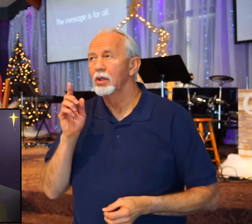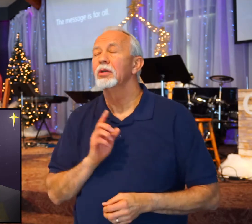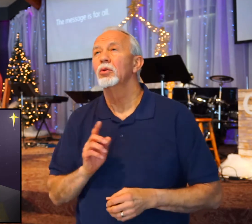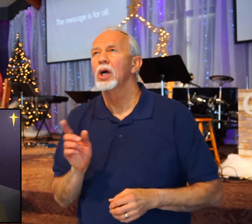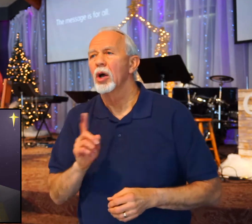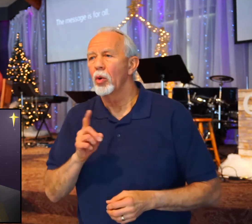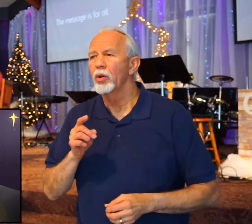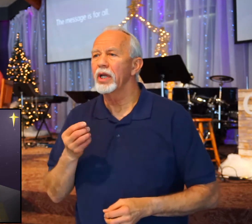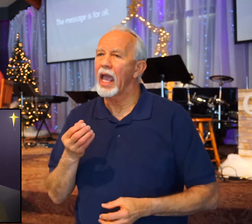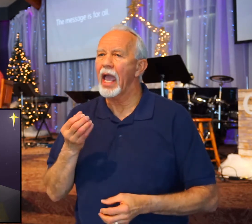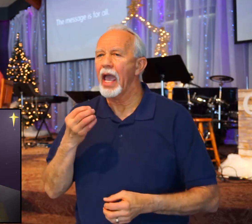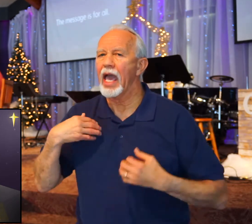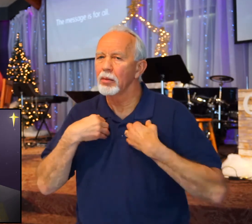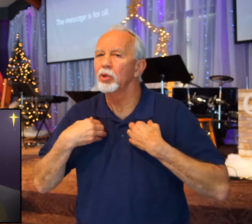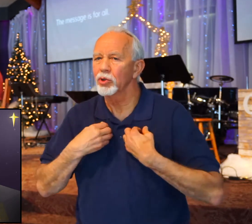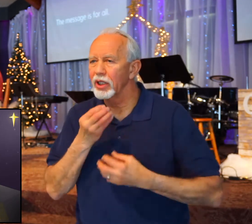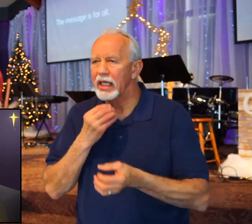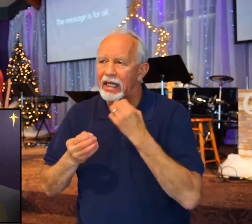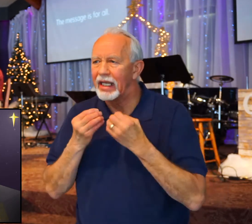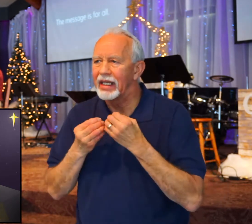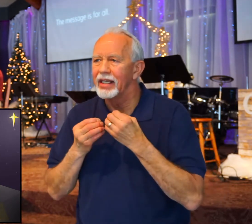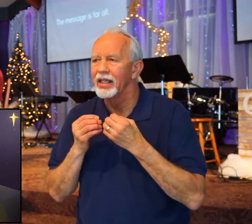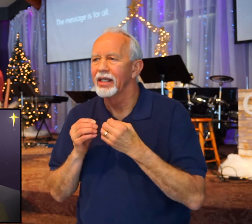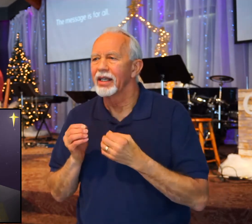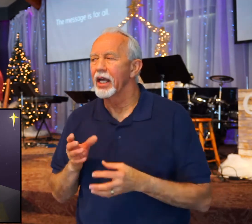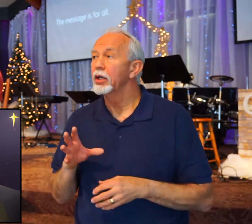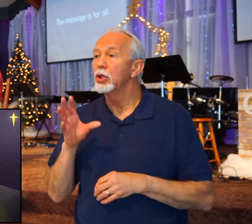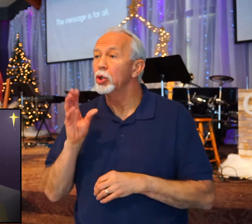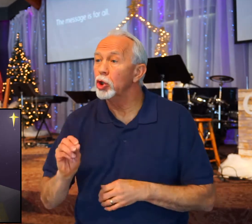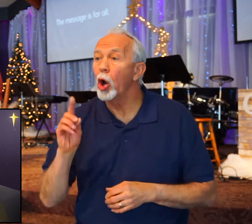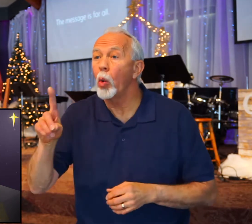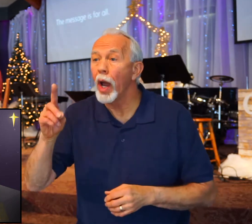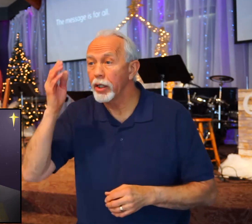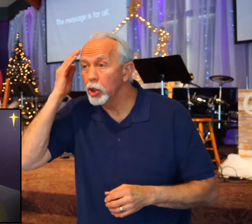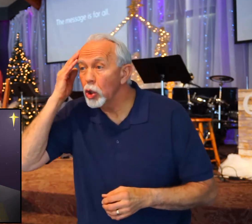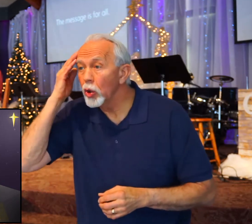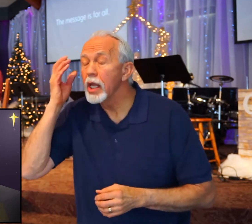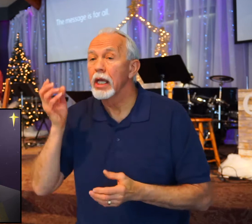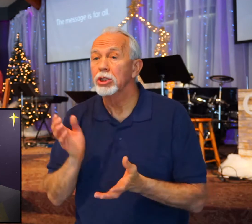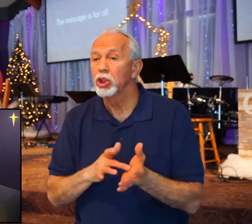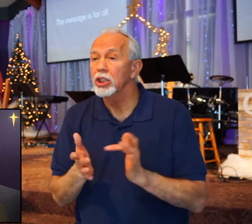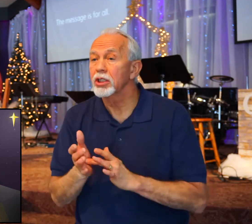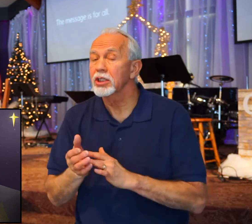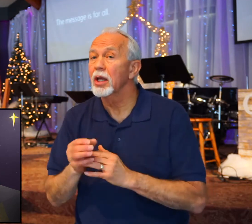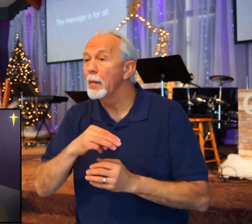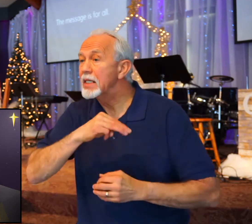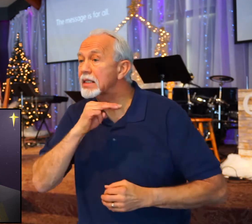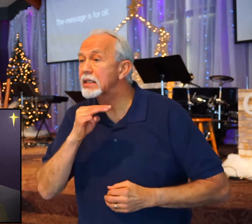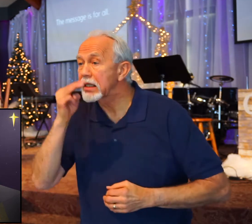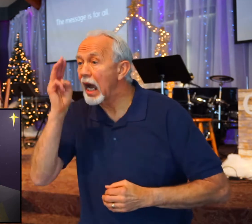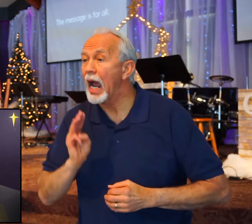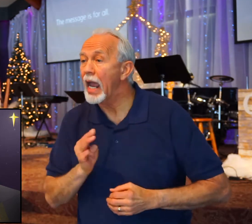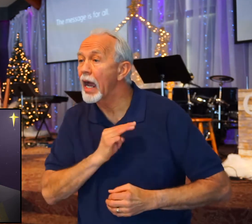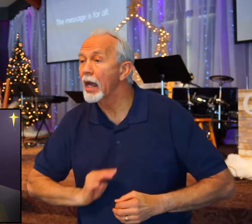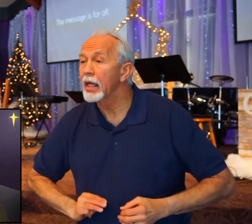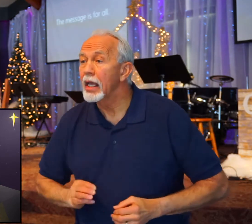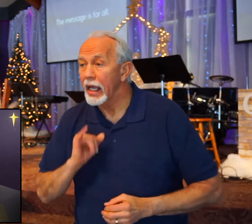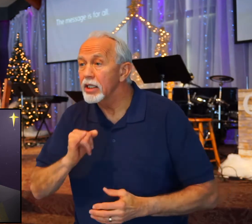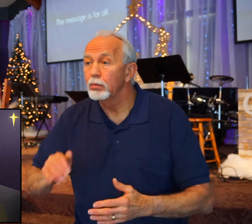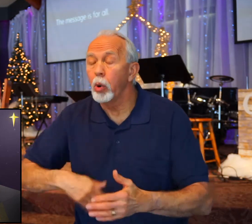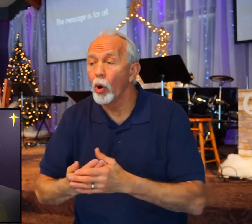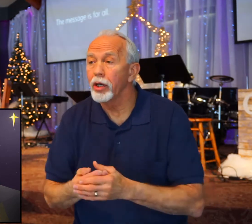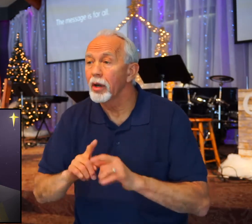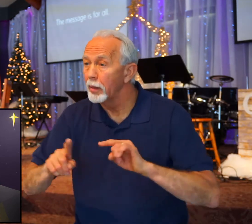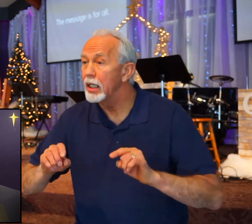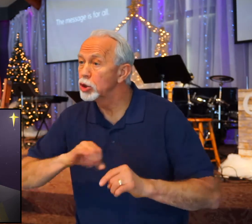trough. And as such, nobody knew that Jesus, the Messiah, had come, that he had even been born, except for